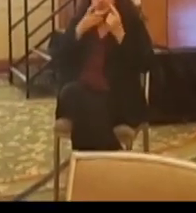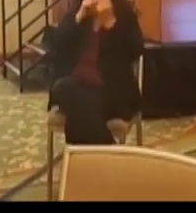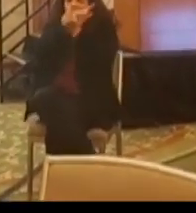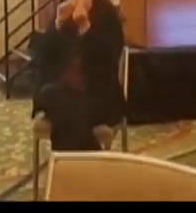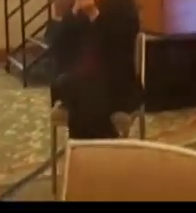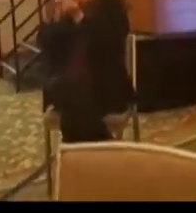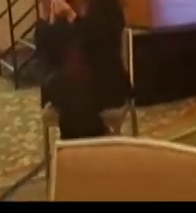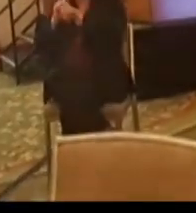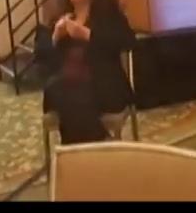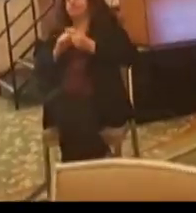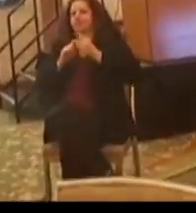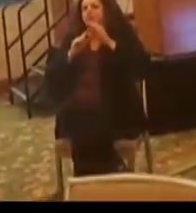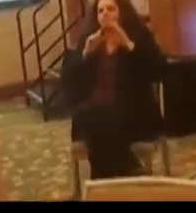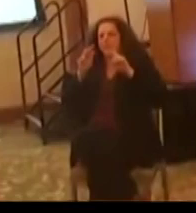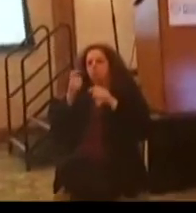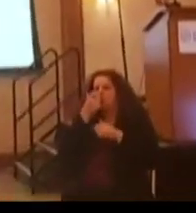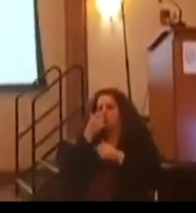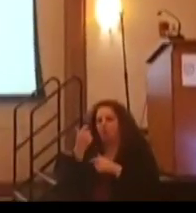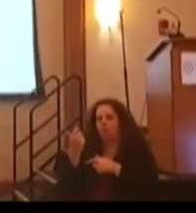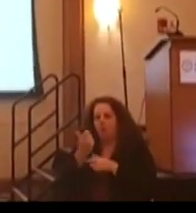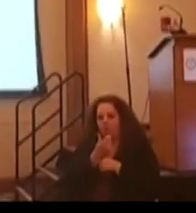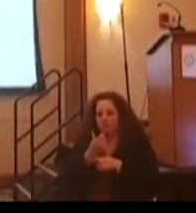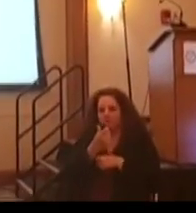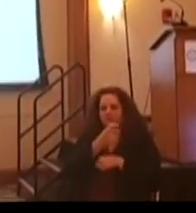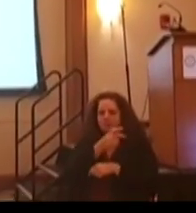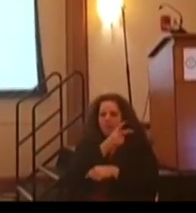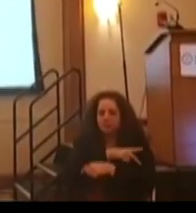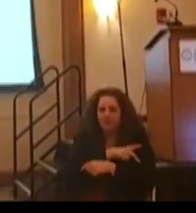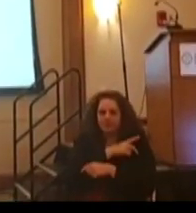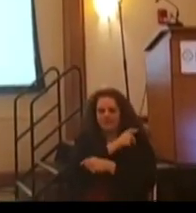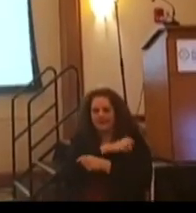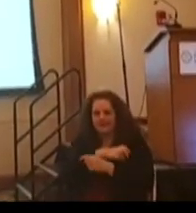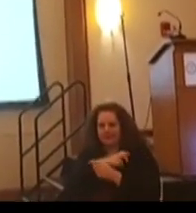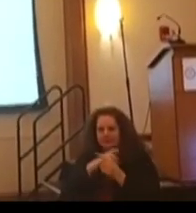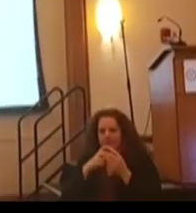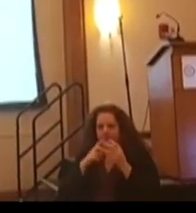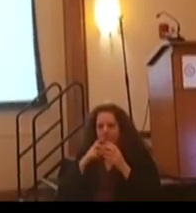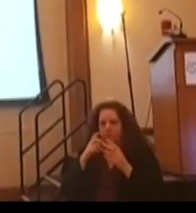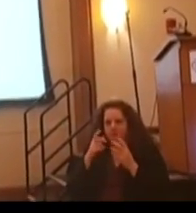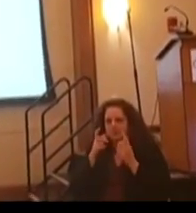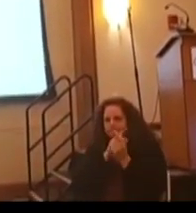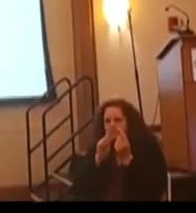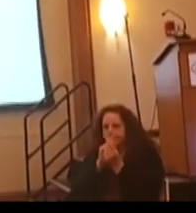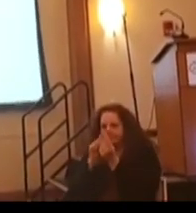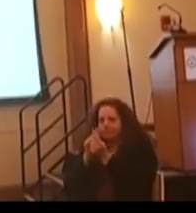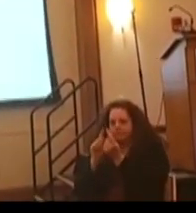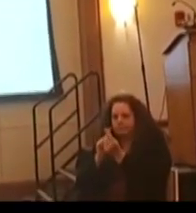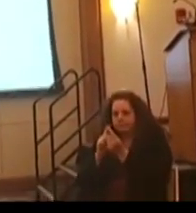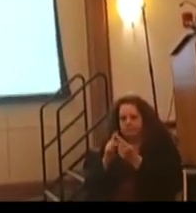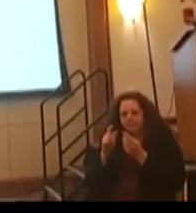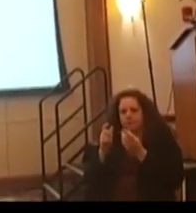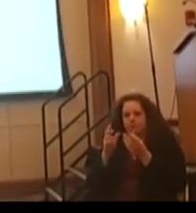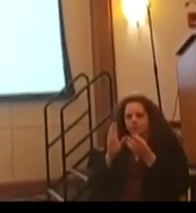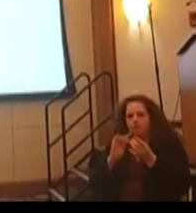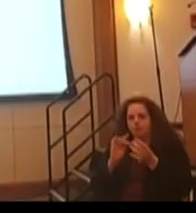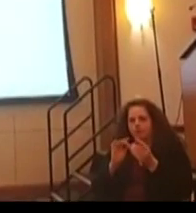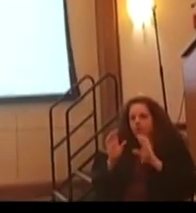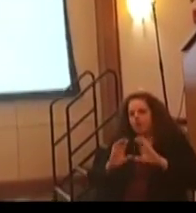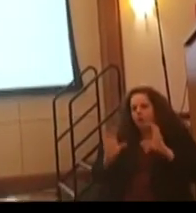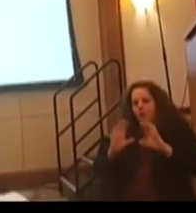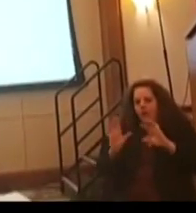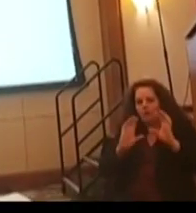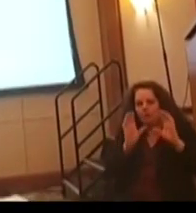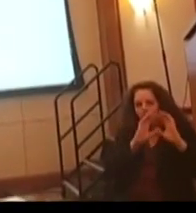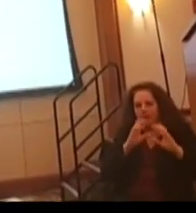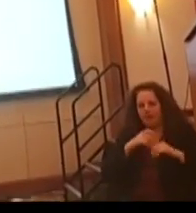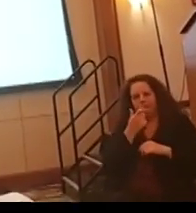that clinicians and patients have kind of had with each other. And I find that they are so useful in helping